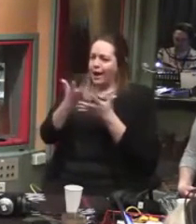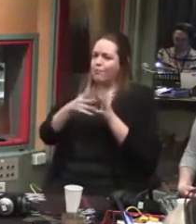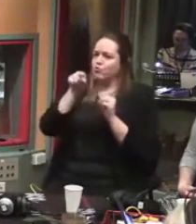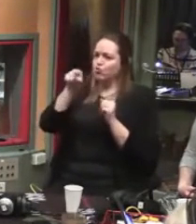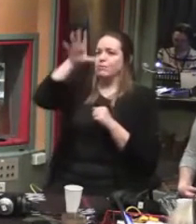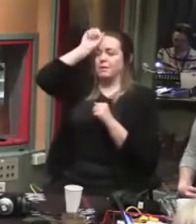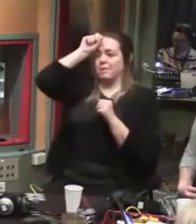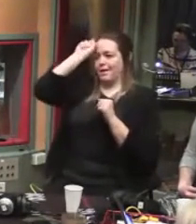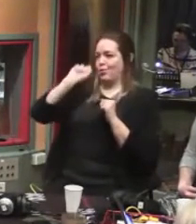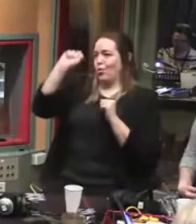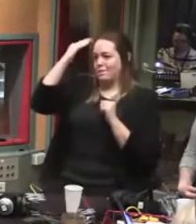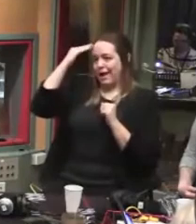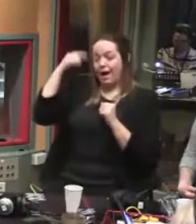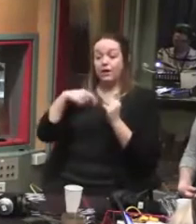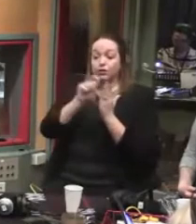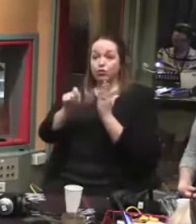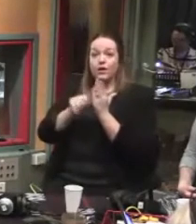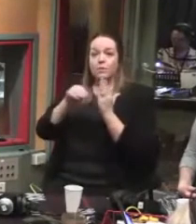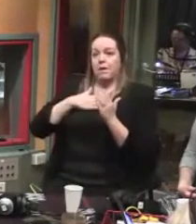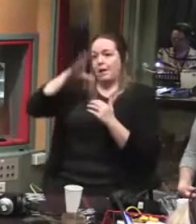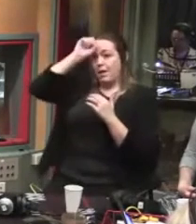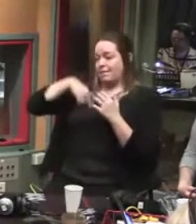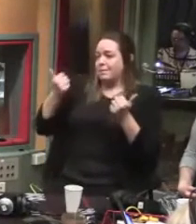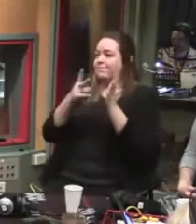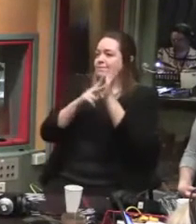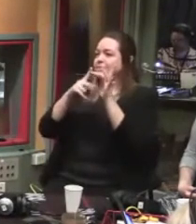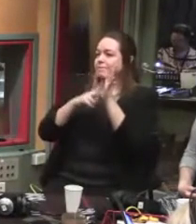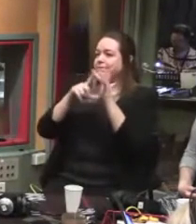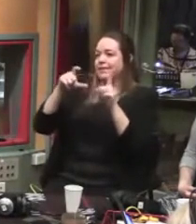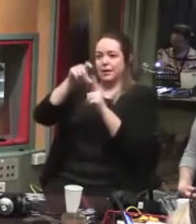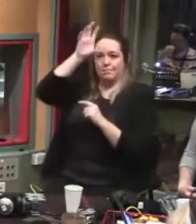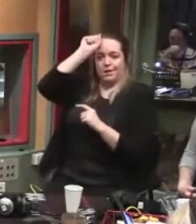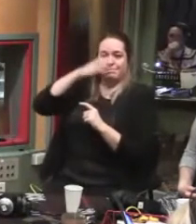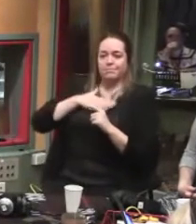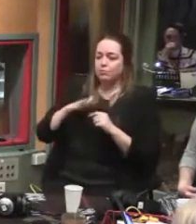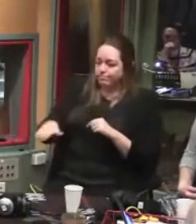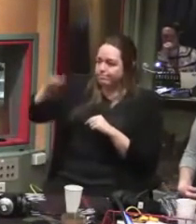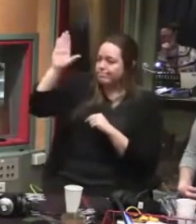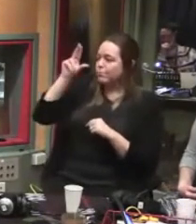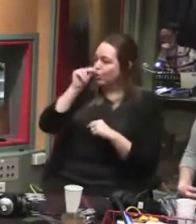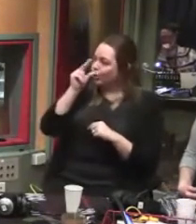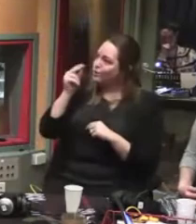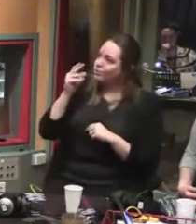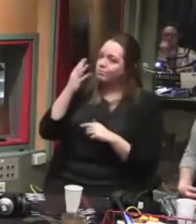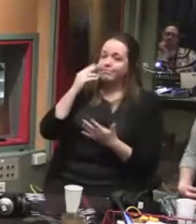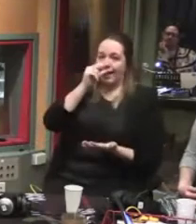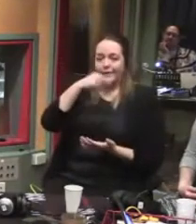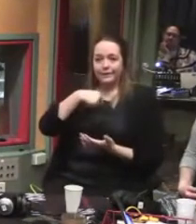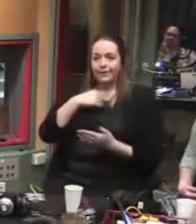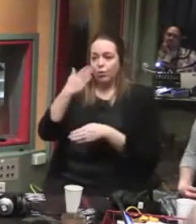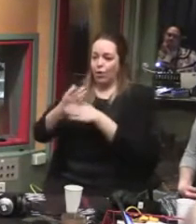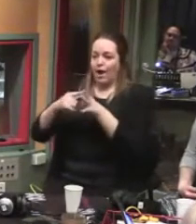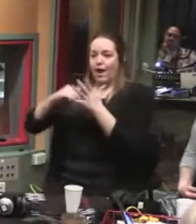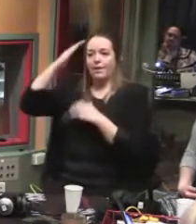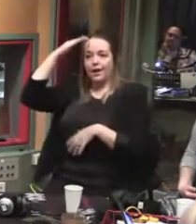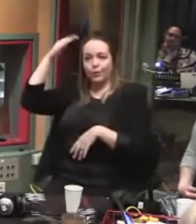wrote it all from memory. I've got some very vivid memories of my childhood and my youth and working as an adult,